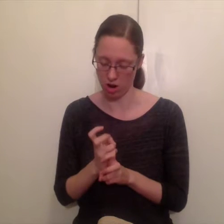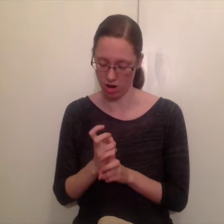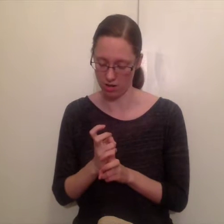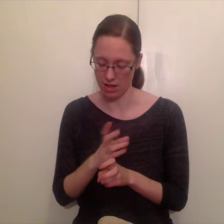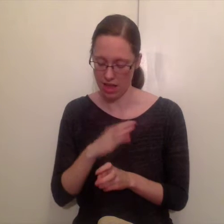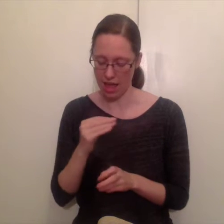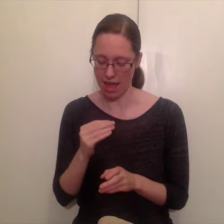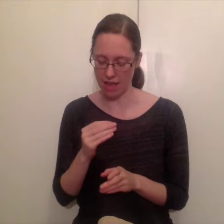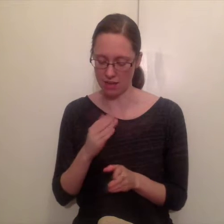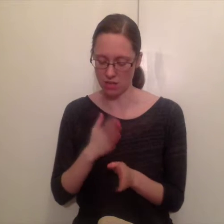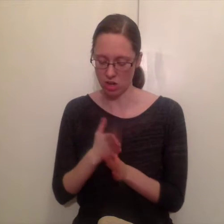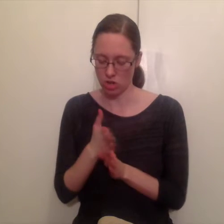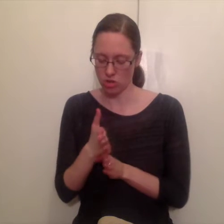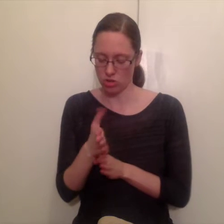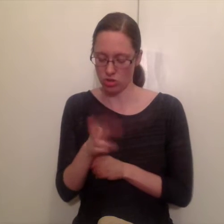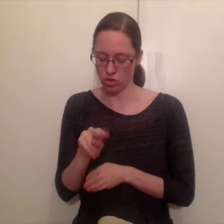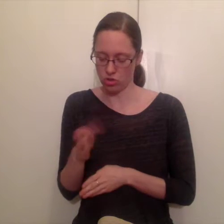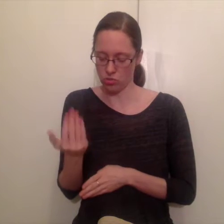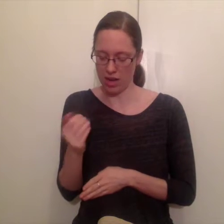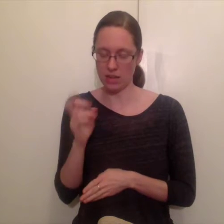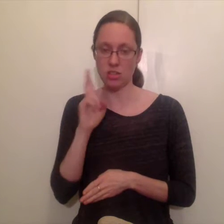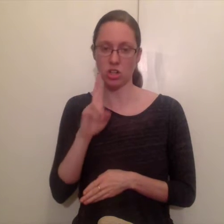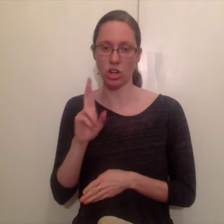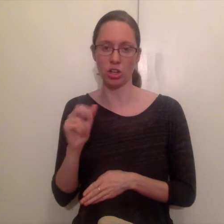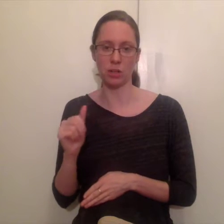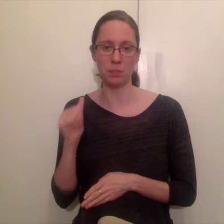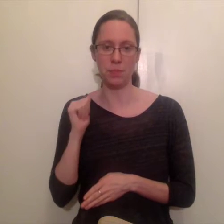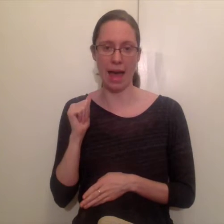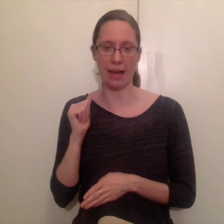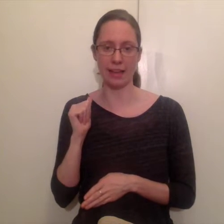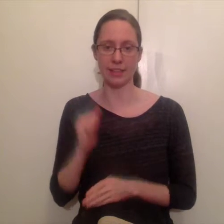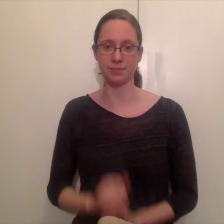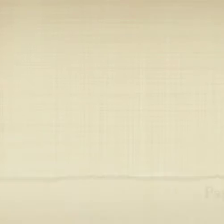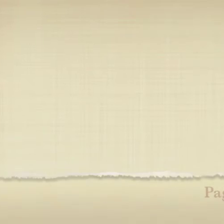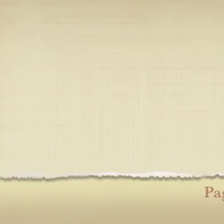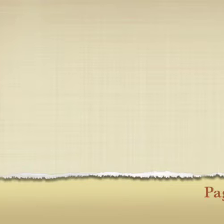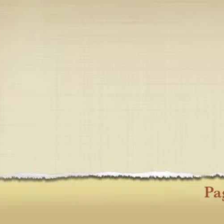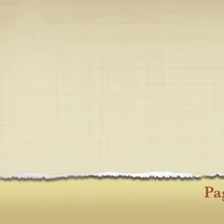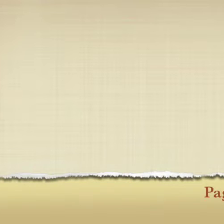hard and straightened her back.